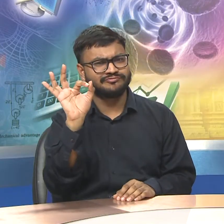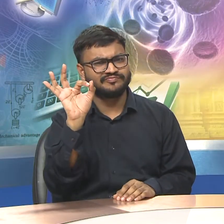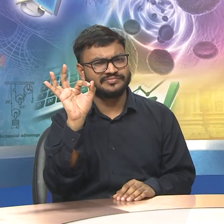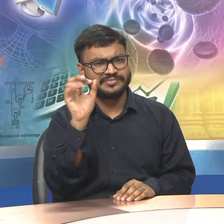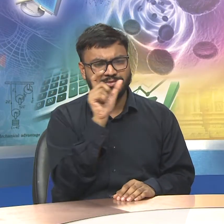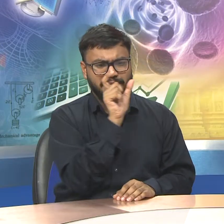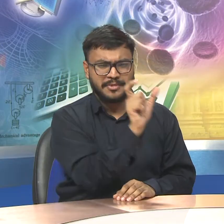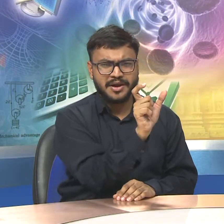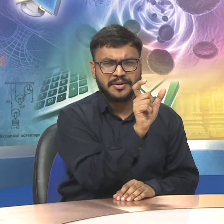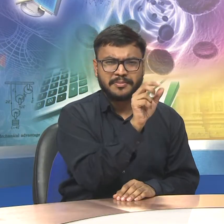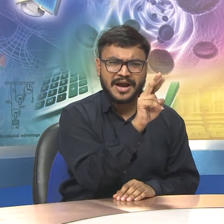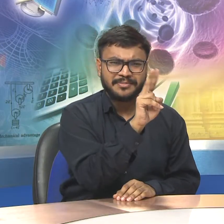extremely beauty.